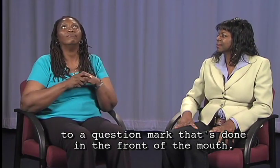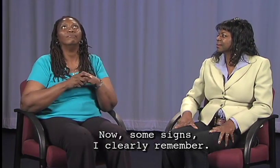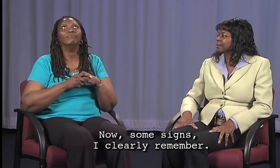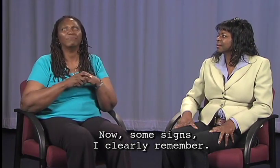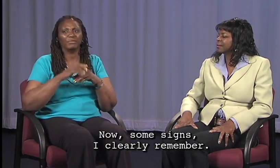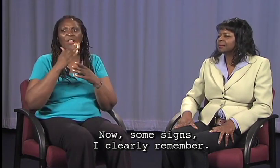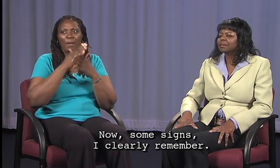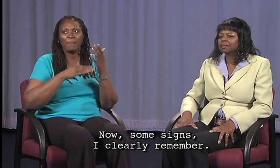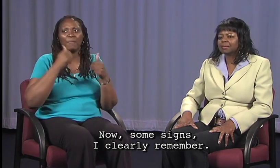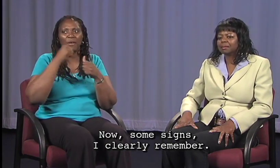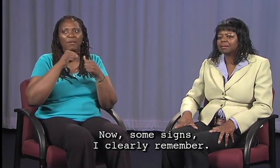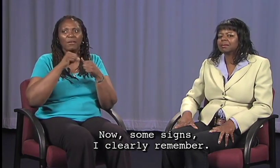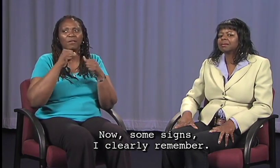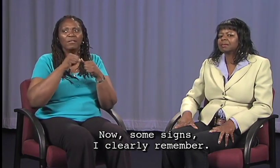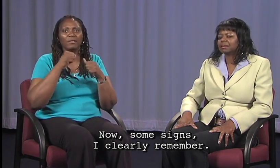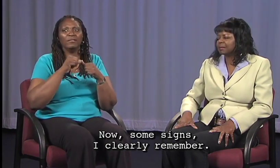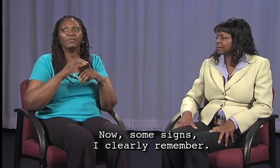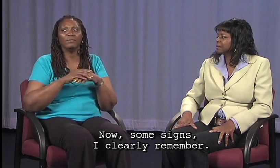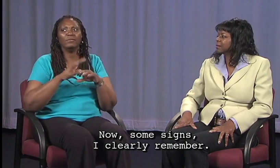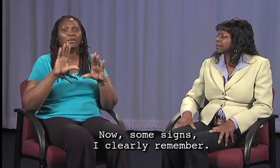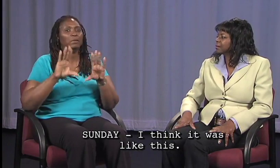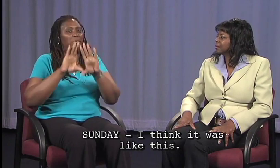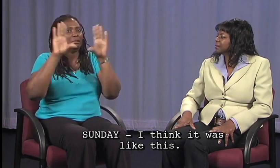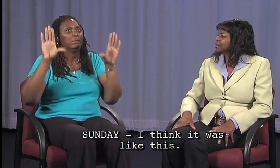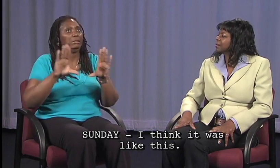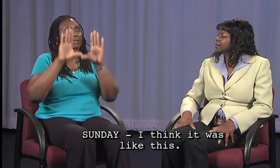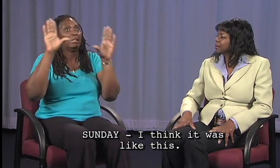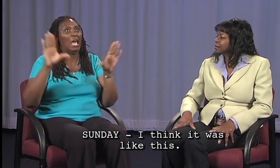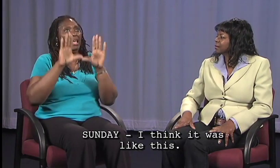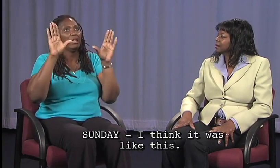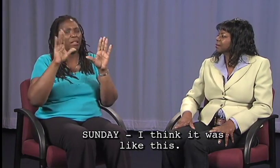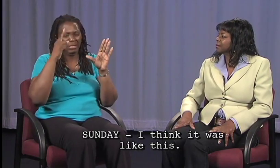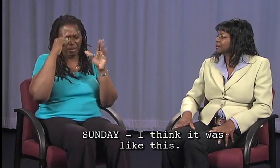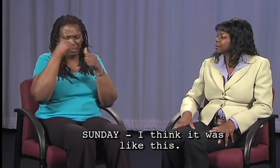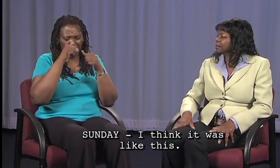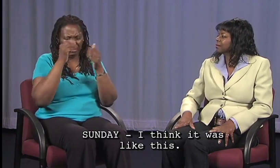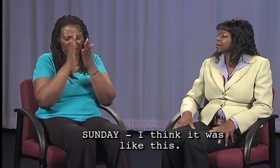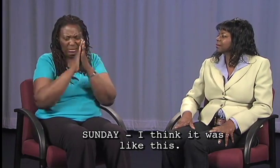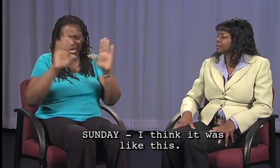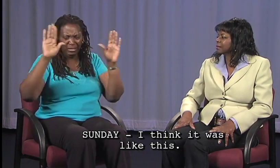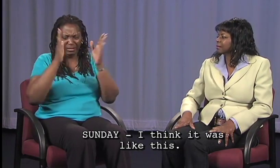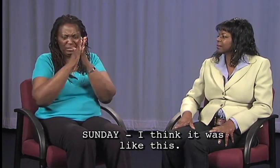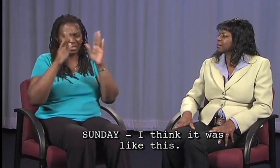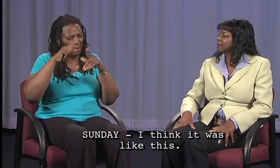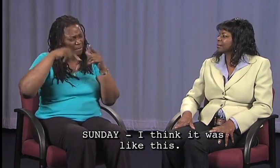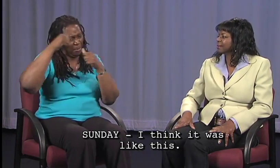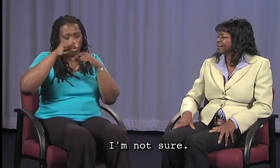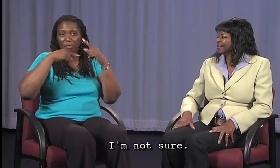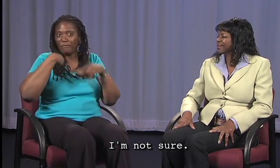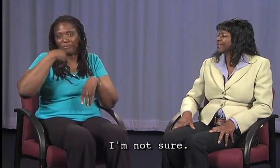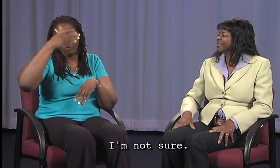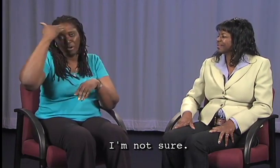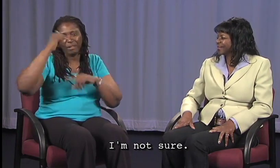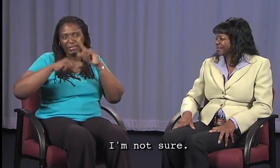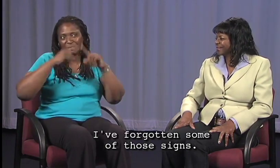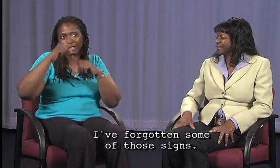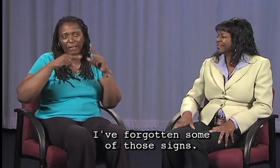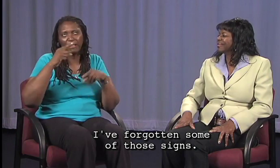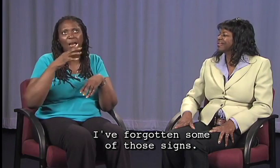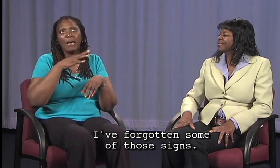Now, some signs I clearly remember. Sunday. I think it was like this. I'm not sure. I've forgotten some of